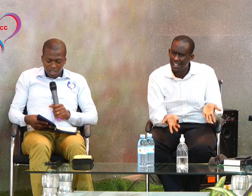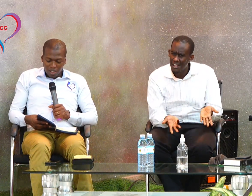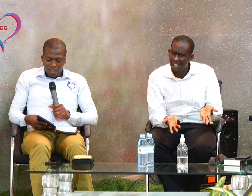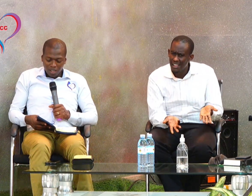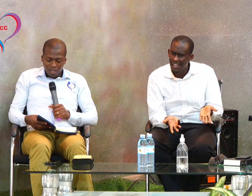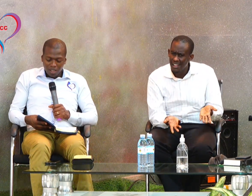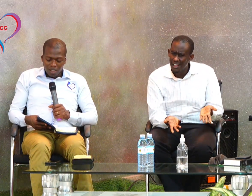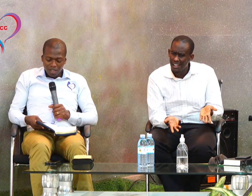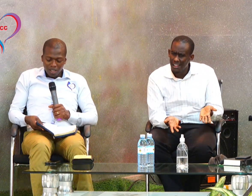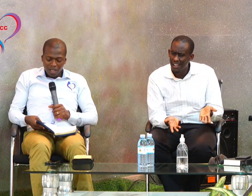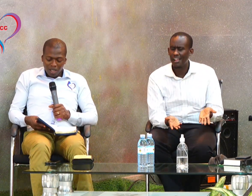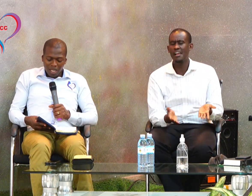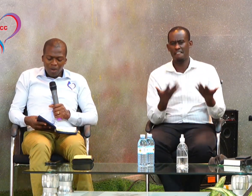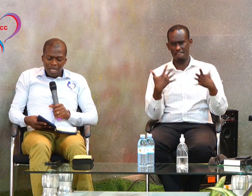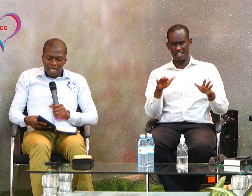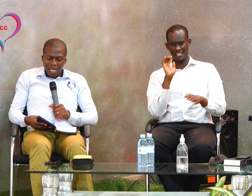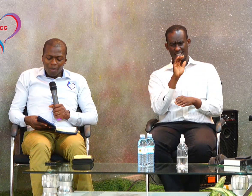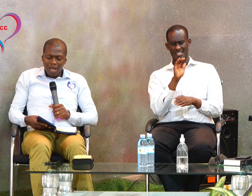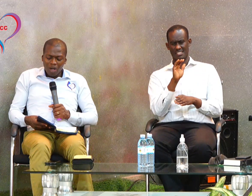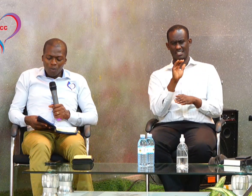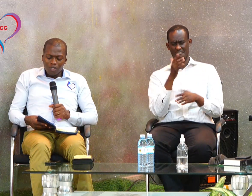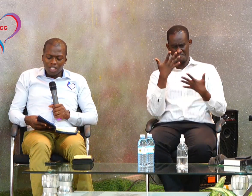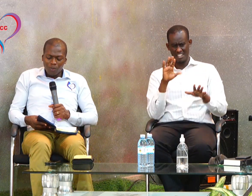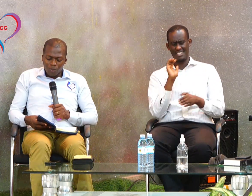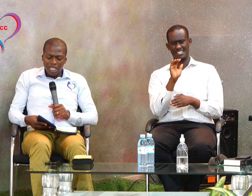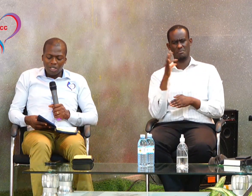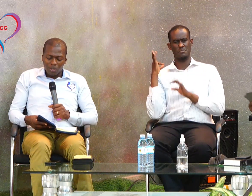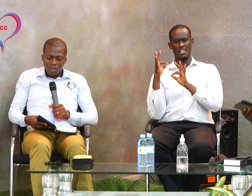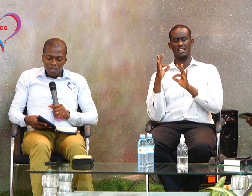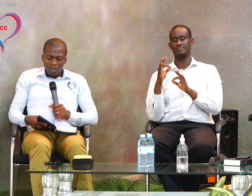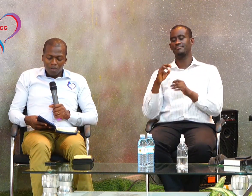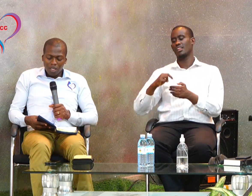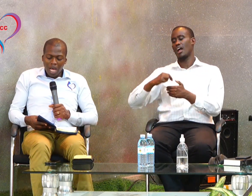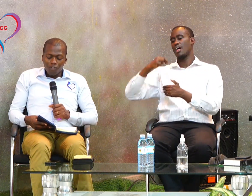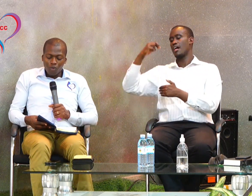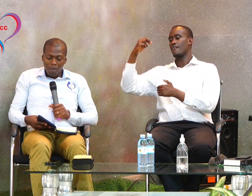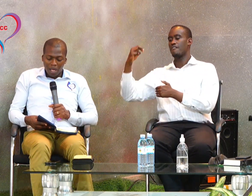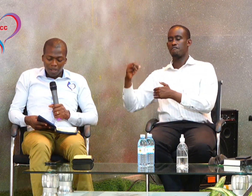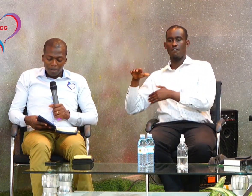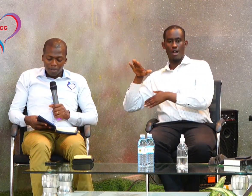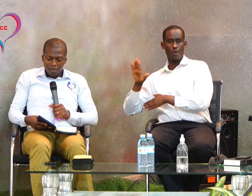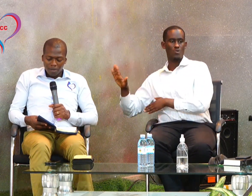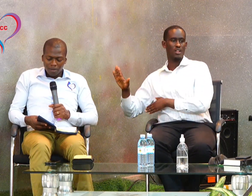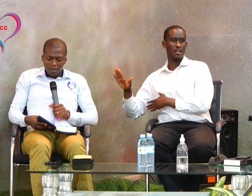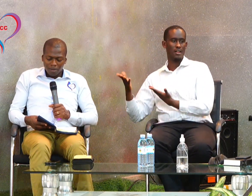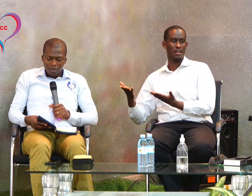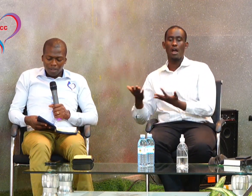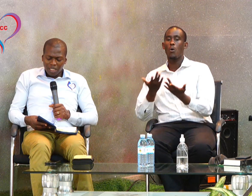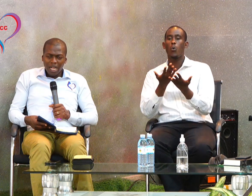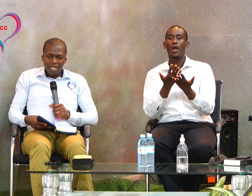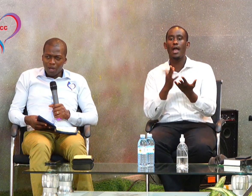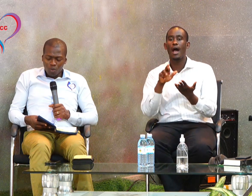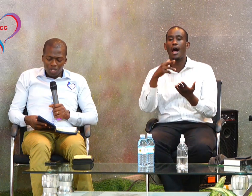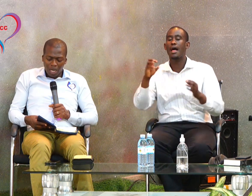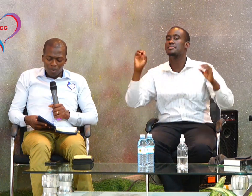And John says, after asking that question, he went outside. He didn't wait for the